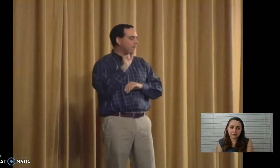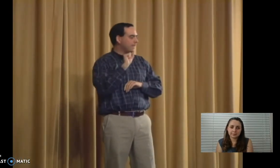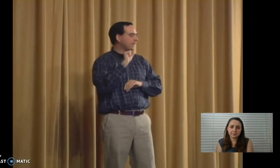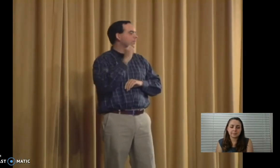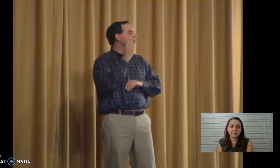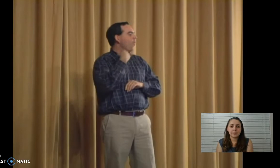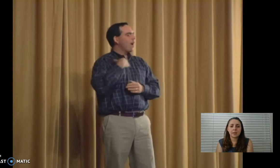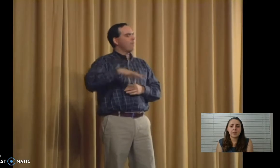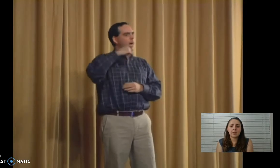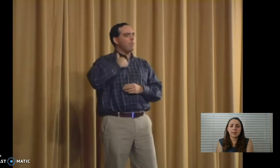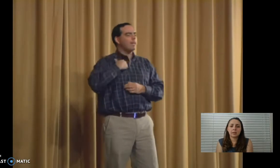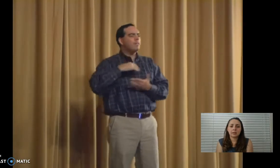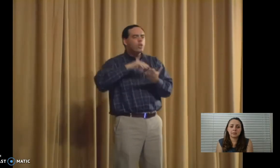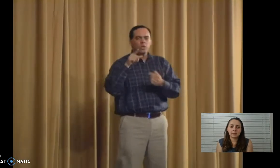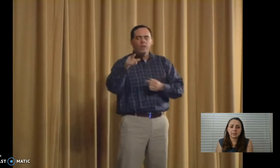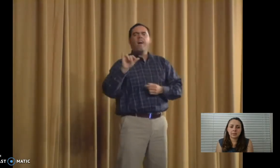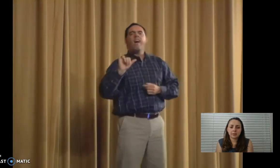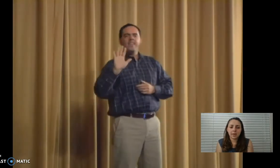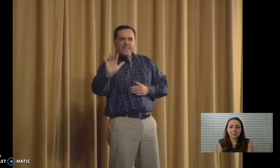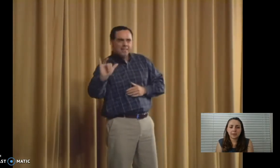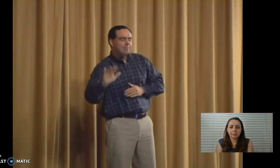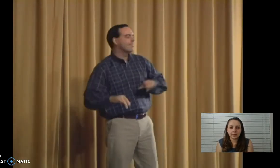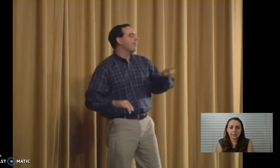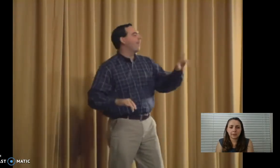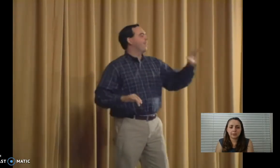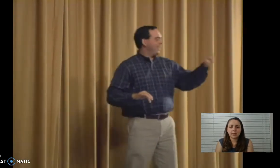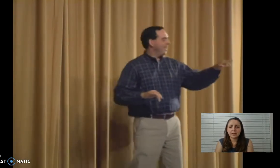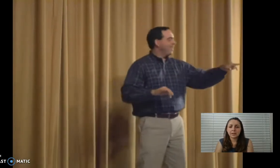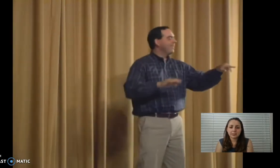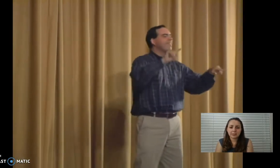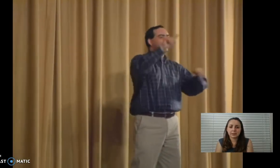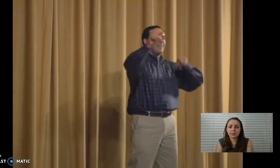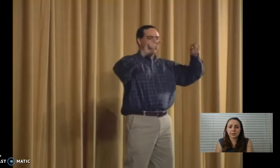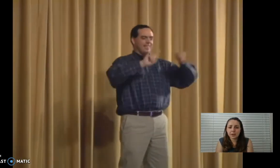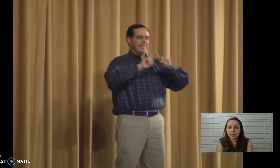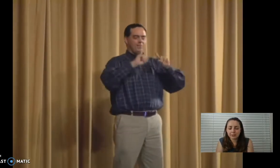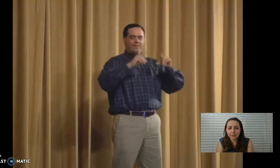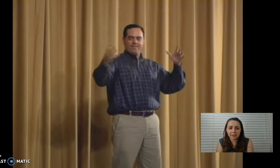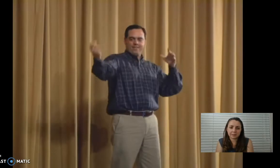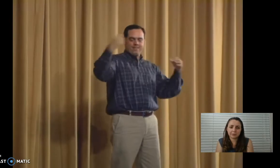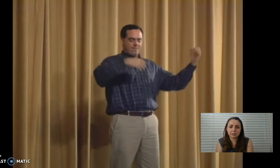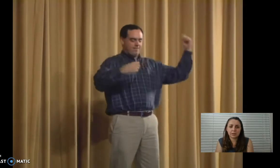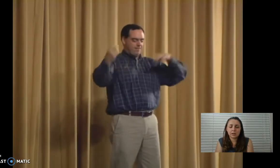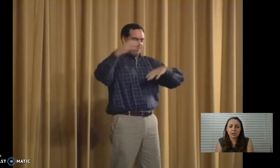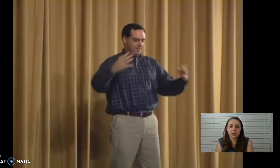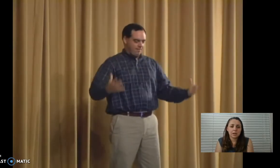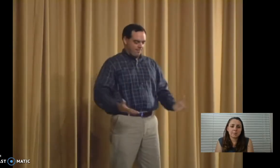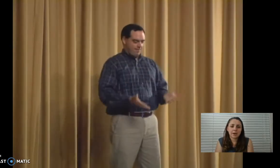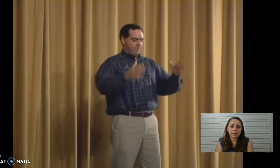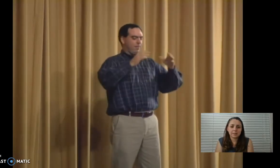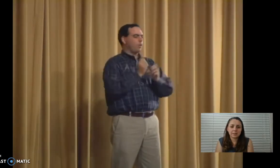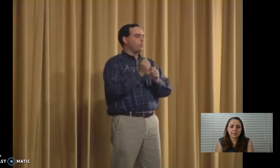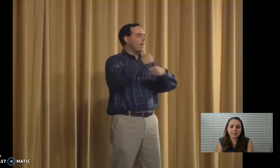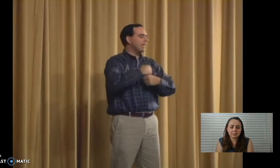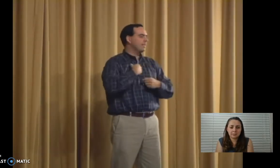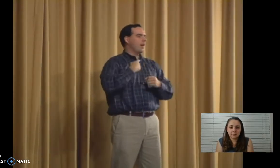variety. And on campus I could pick, you know, different classes to go to and try little things and compile